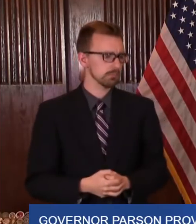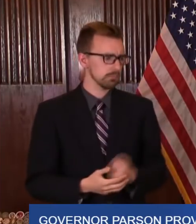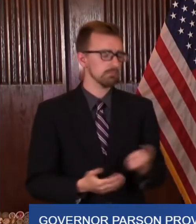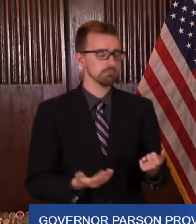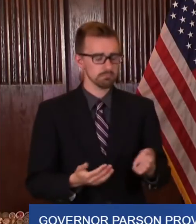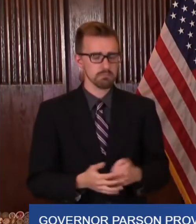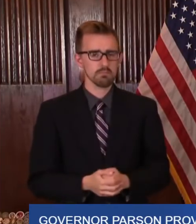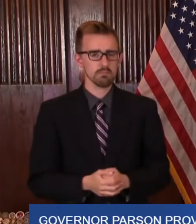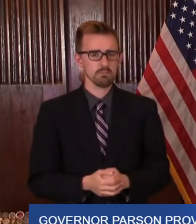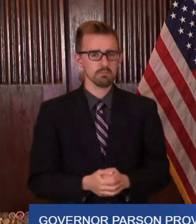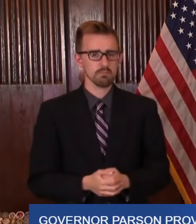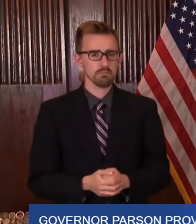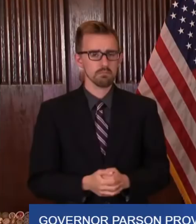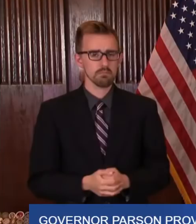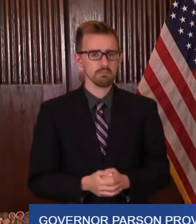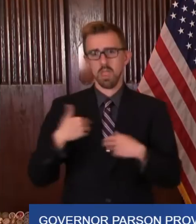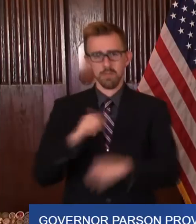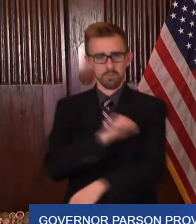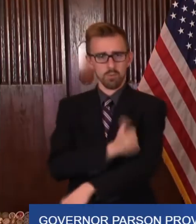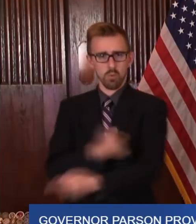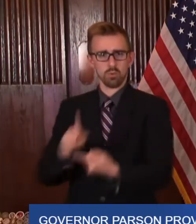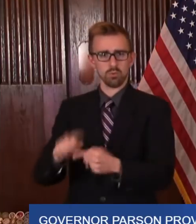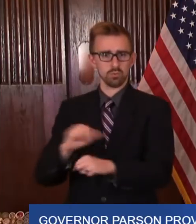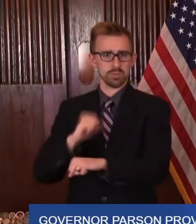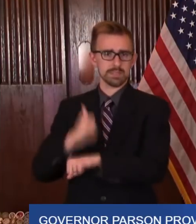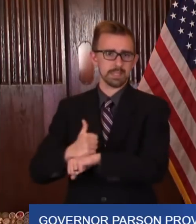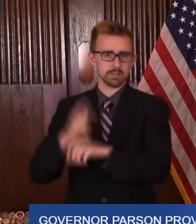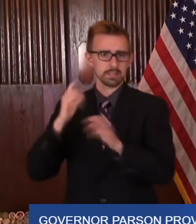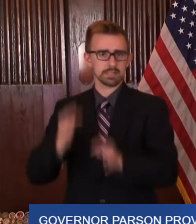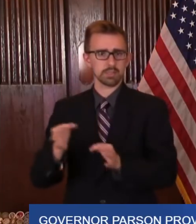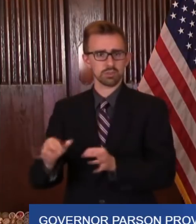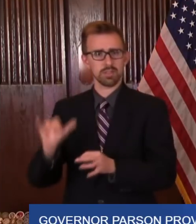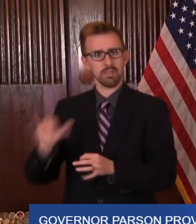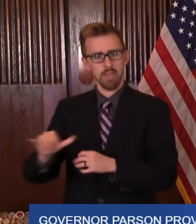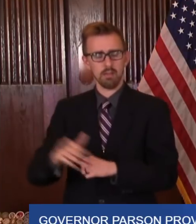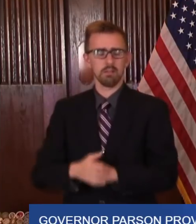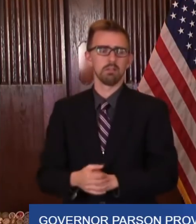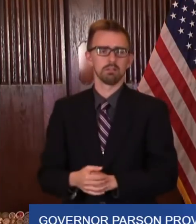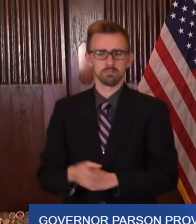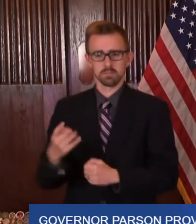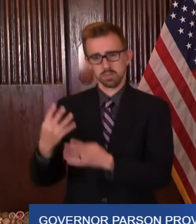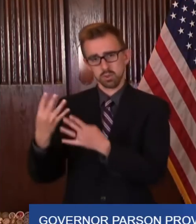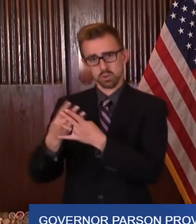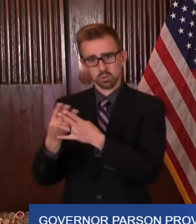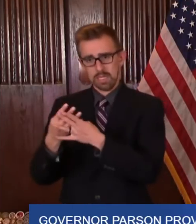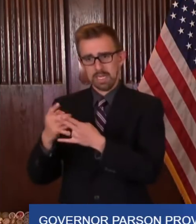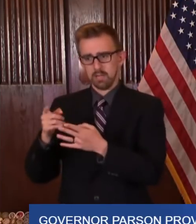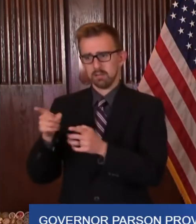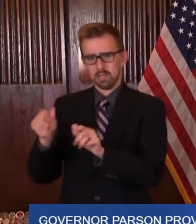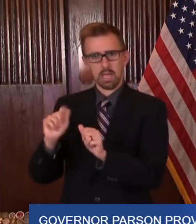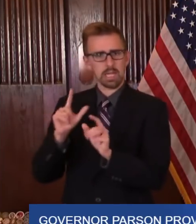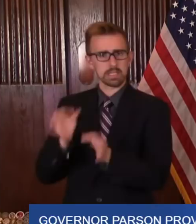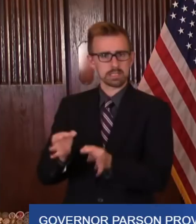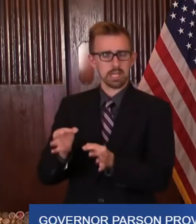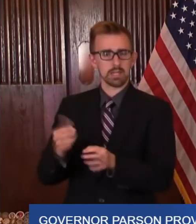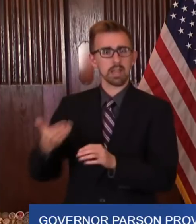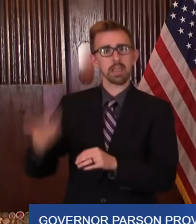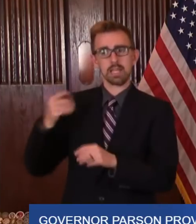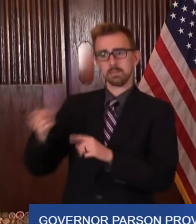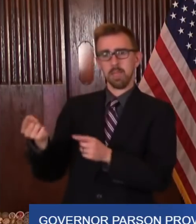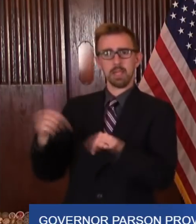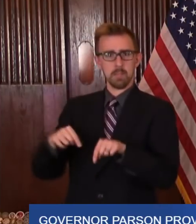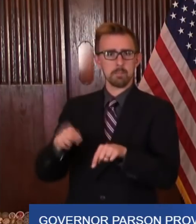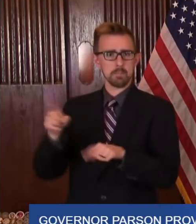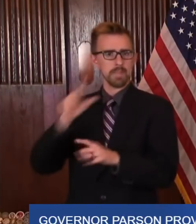Well, first of all, they have the authority to kind of set the stage of what that screening is when they come into the Capitol. They set that the last time they was